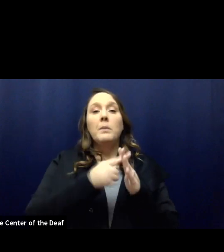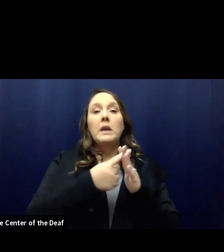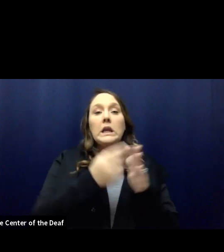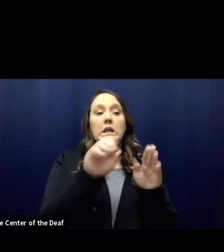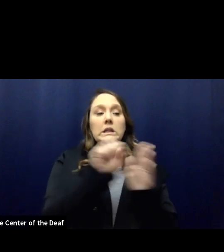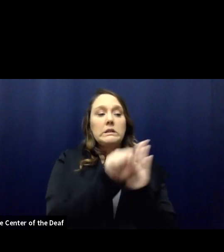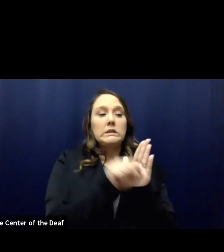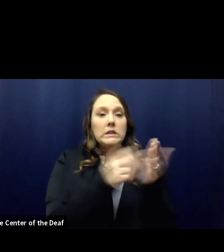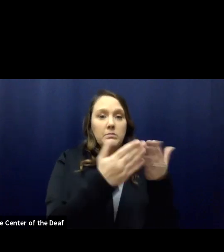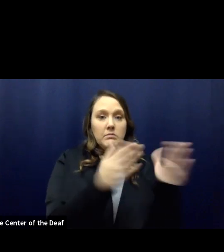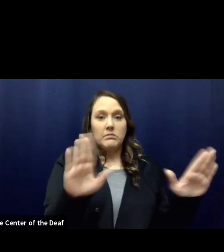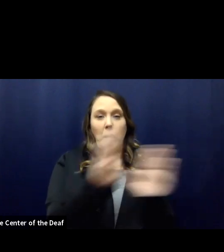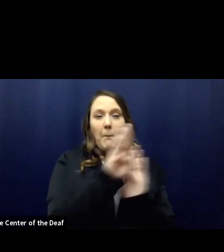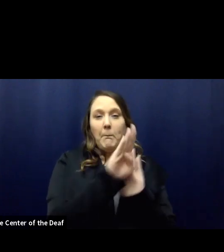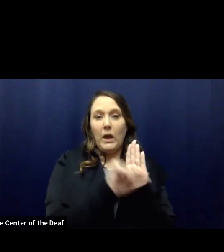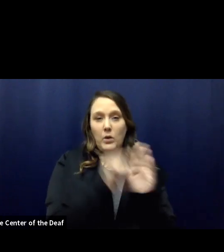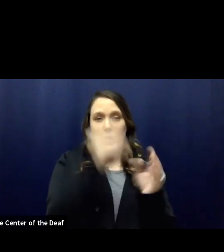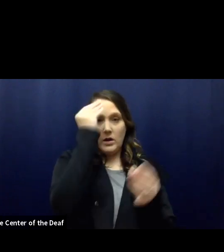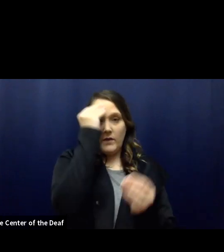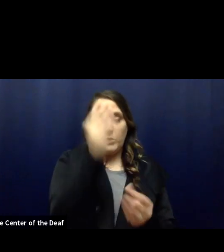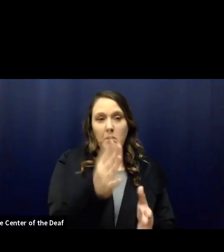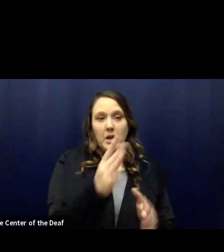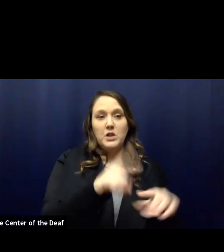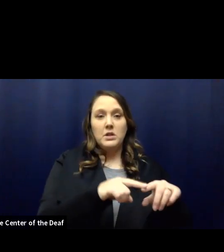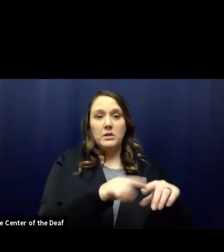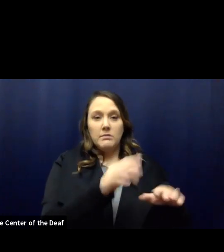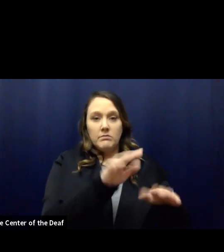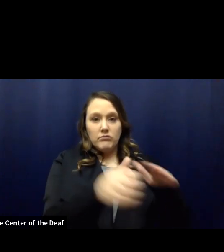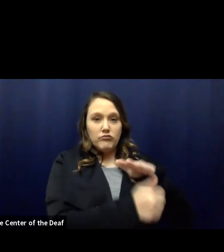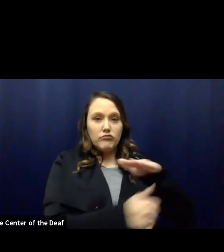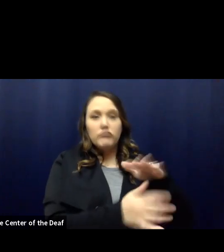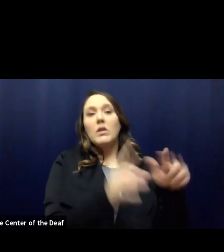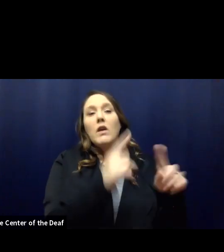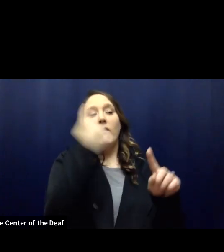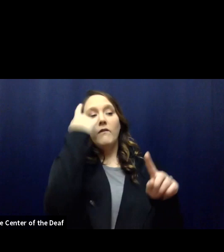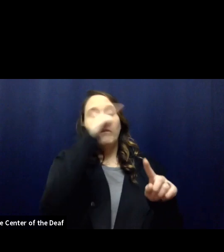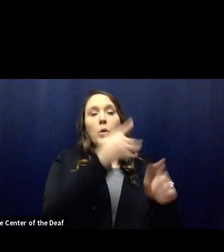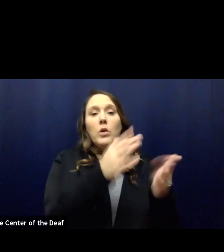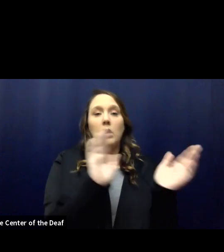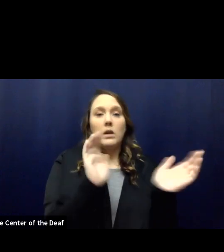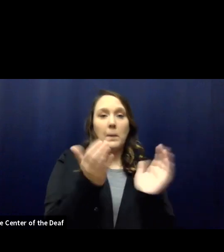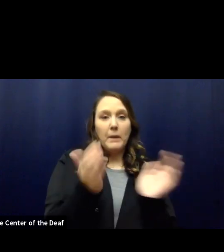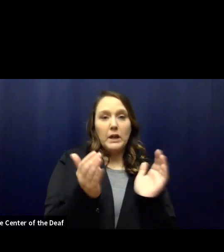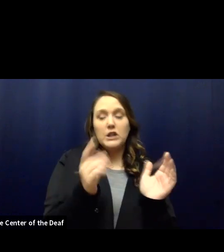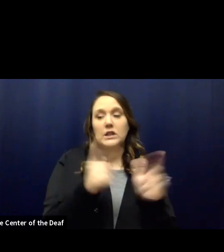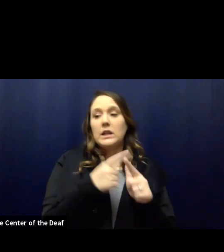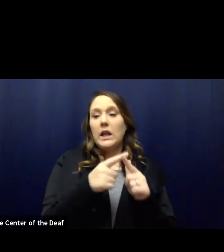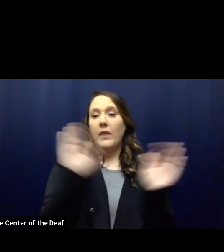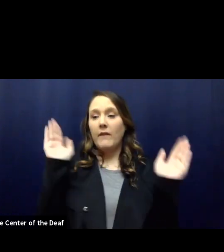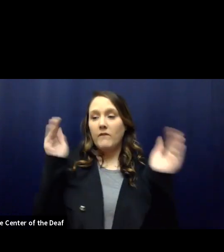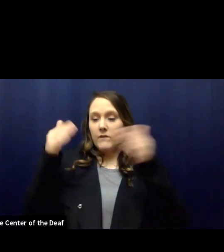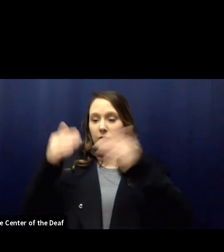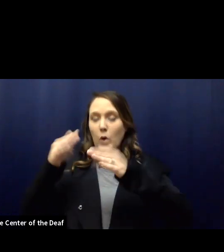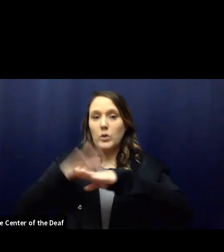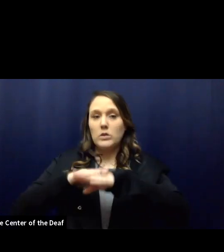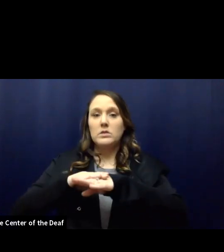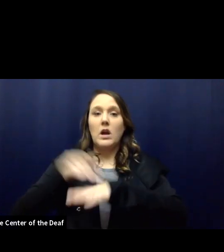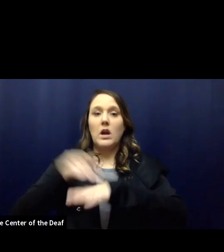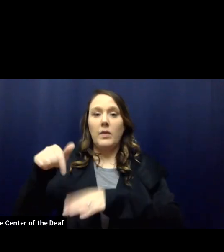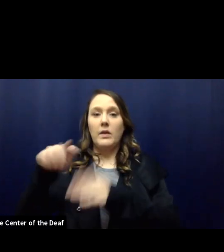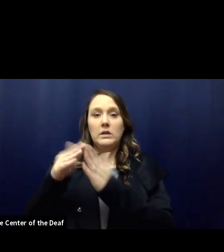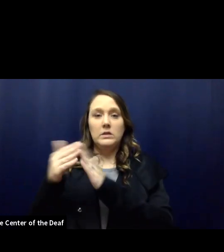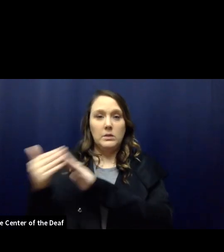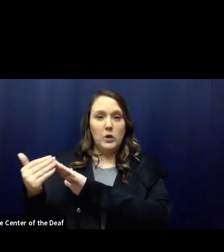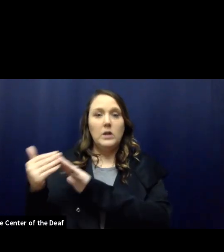background information and a basis for comparison, and then narrow to a community-wide level, really expanding outside of Knox County and